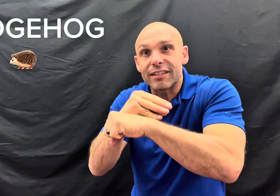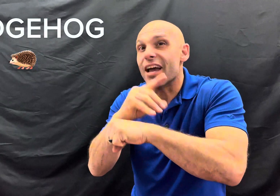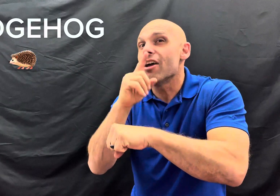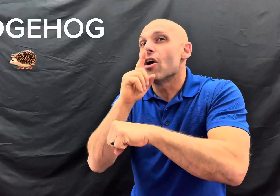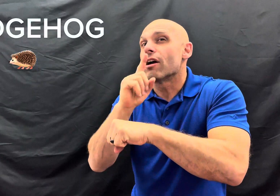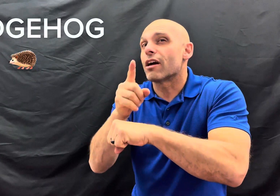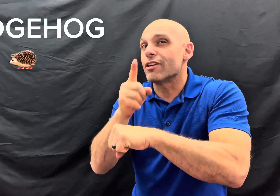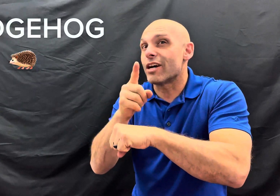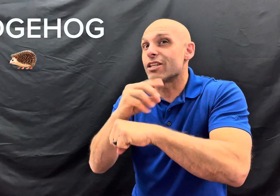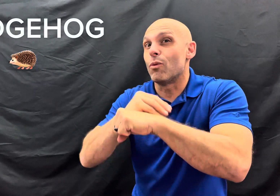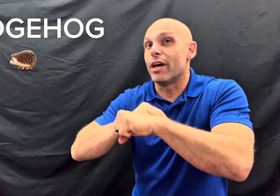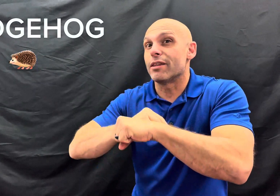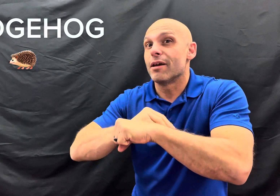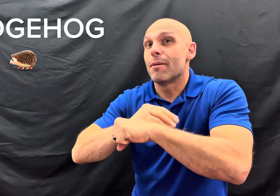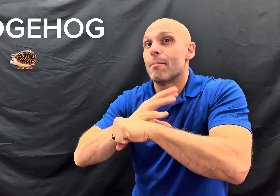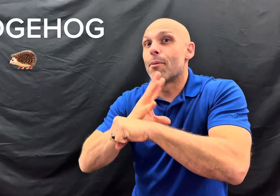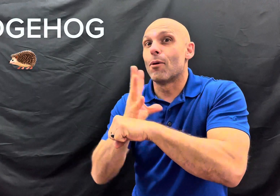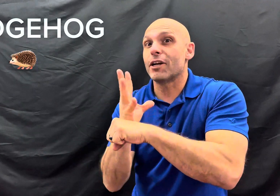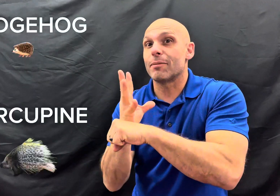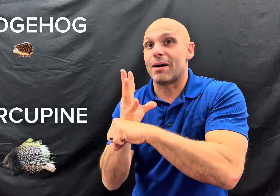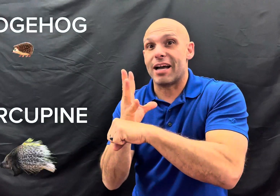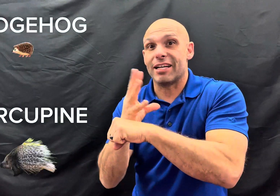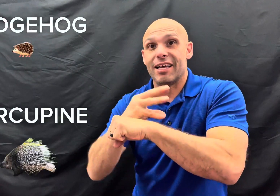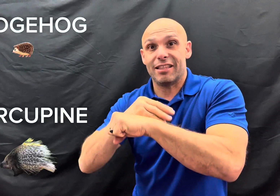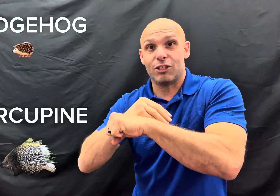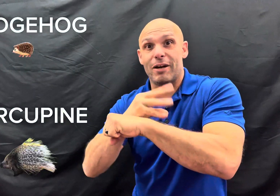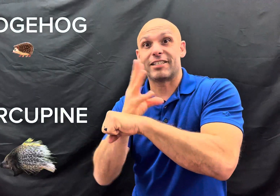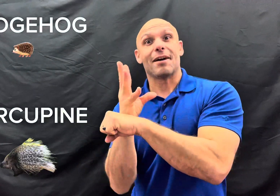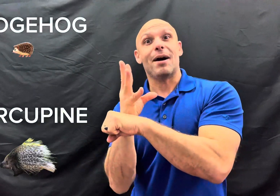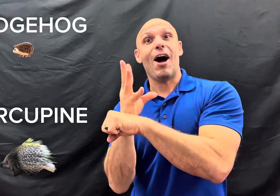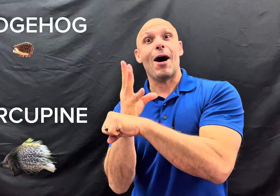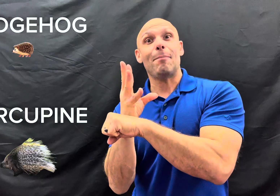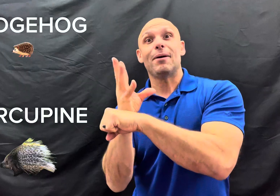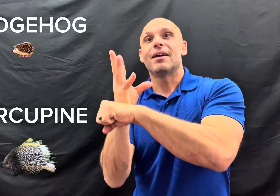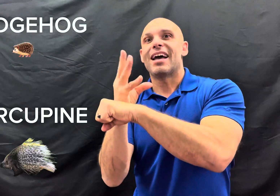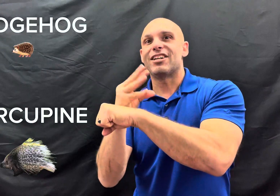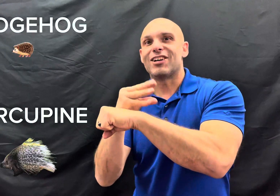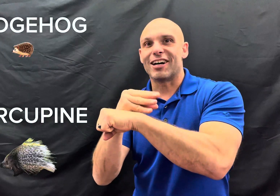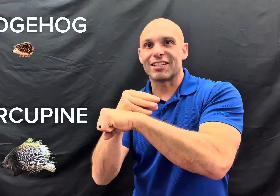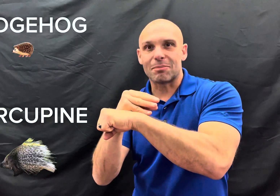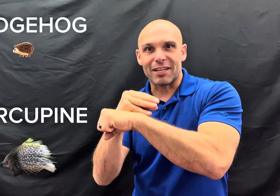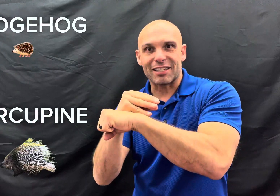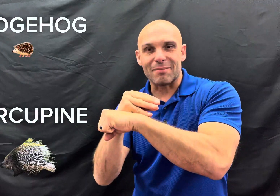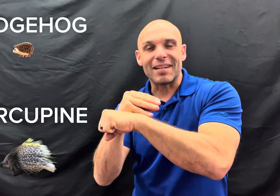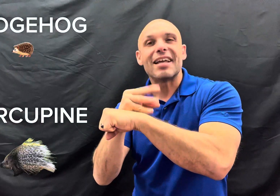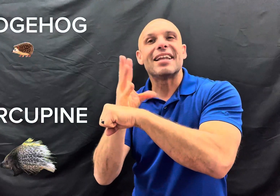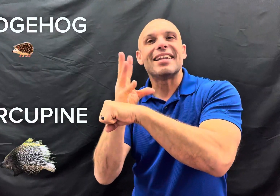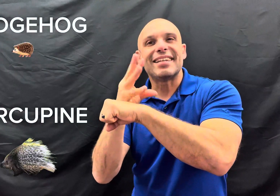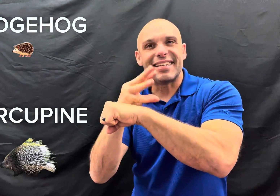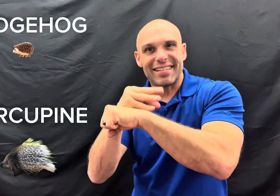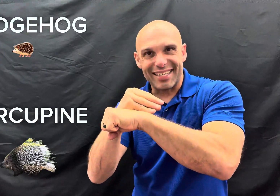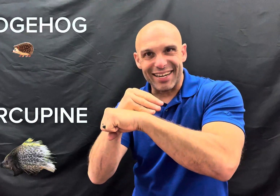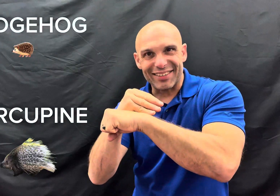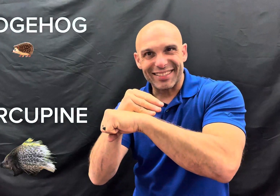okay? Contrasted with porcupine, the spikes come up. Hedgehog, the spikes come down.